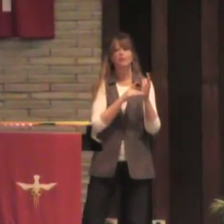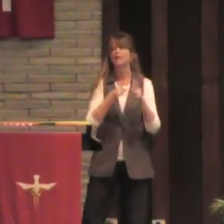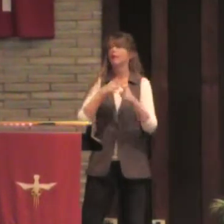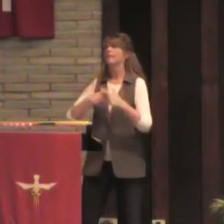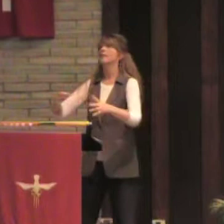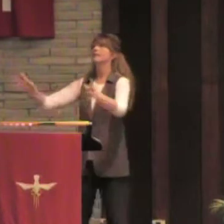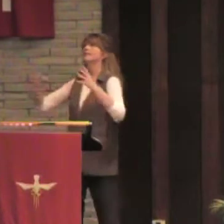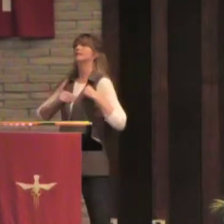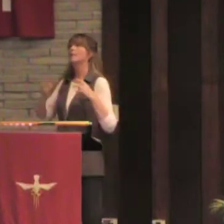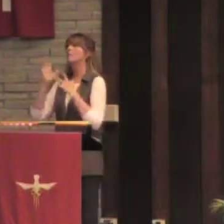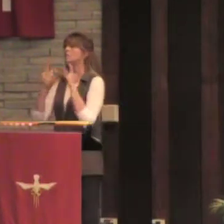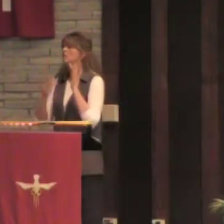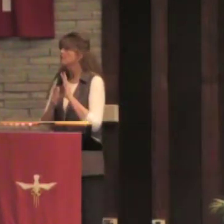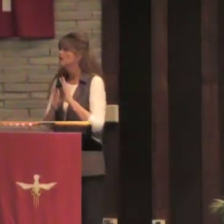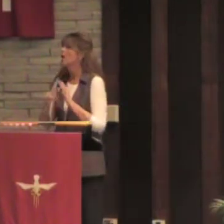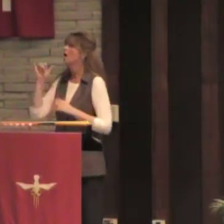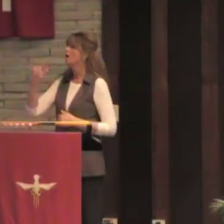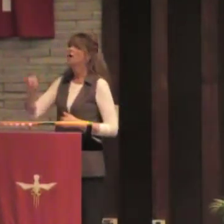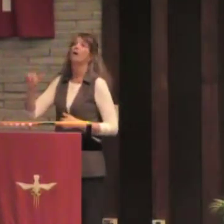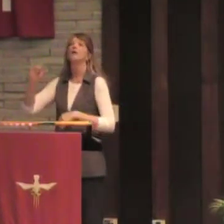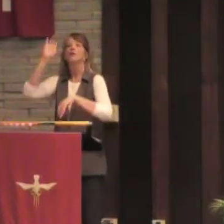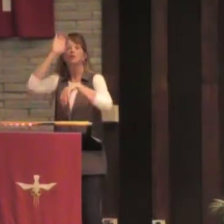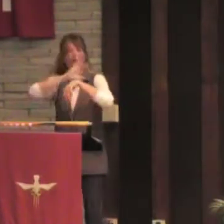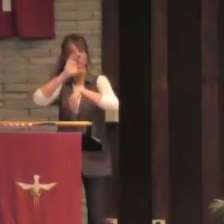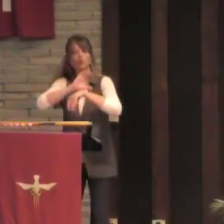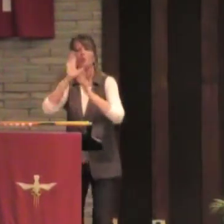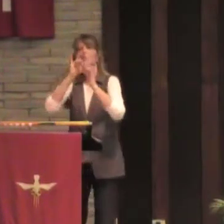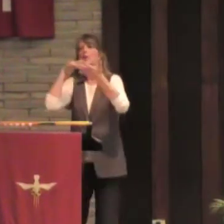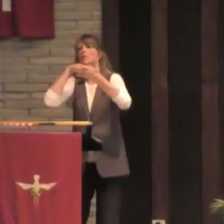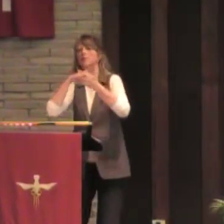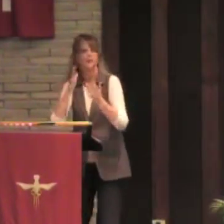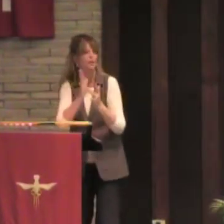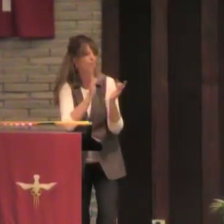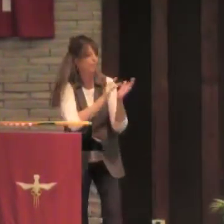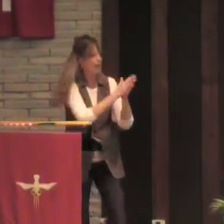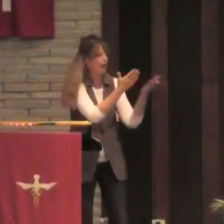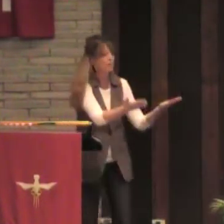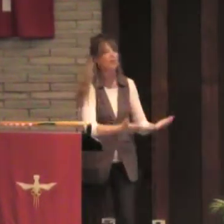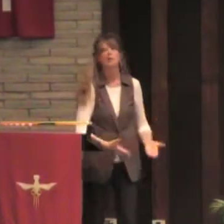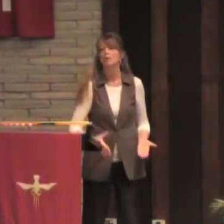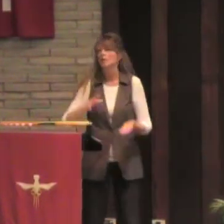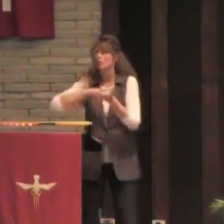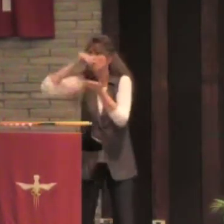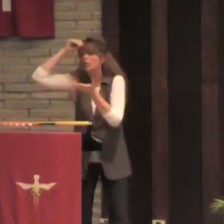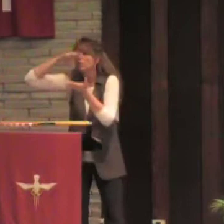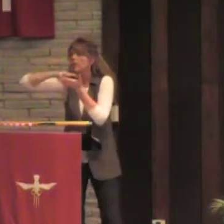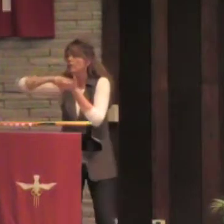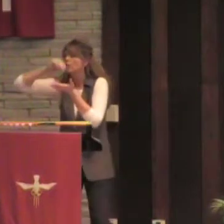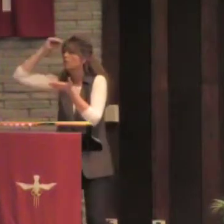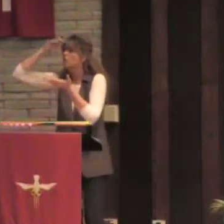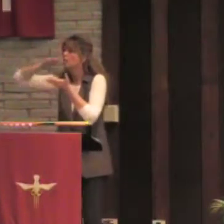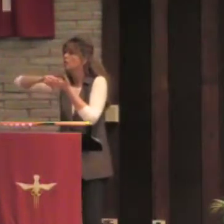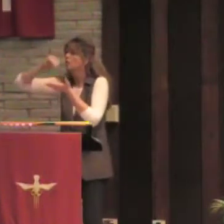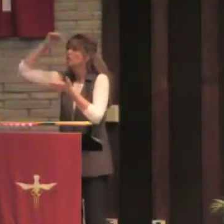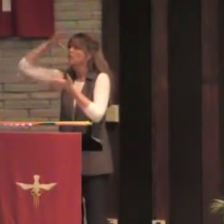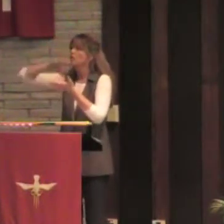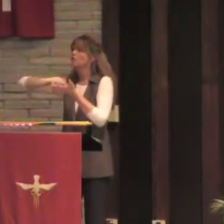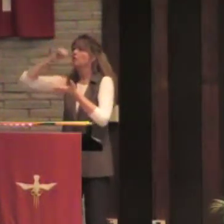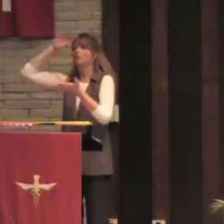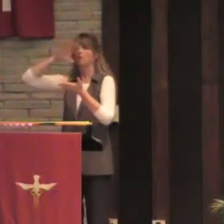right? Before we became Christians. But after we learned about Jesus and started coming to church and